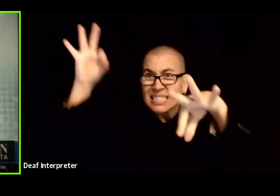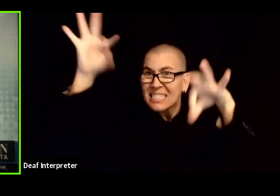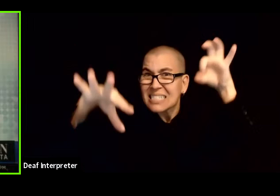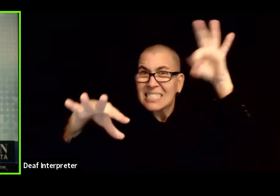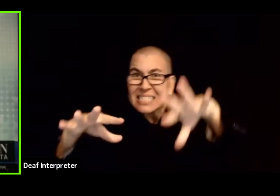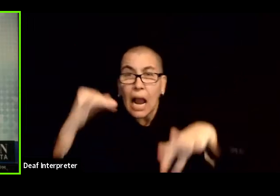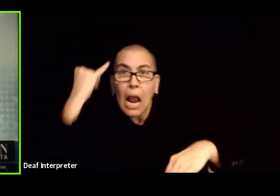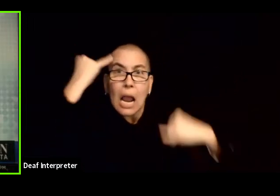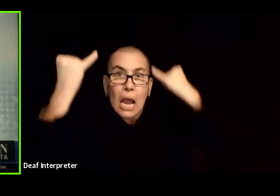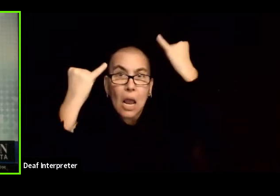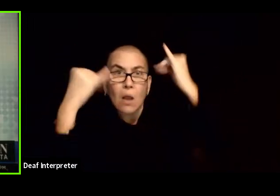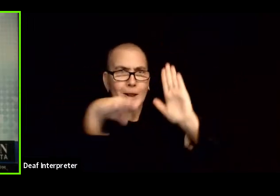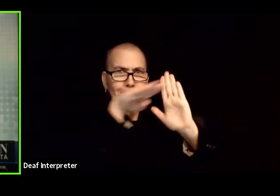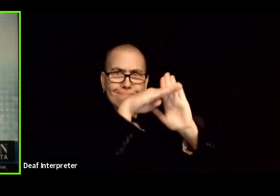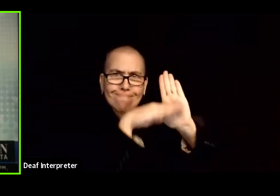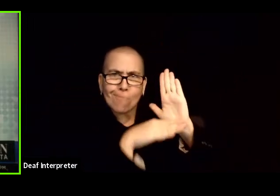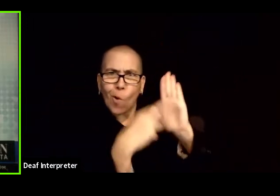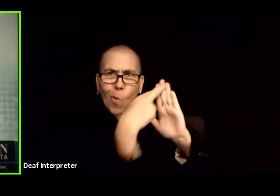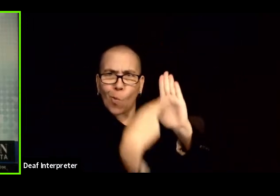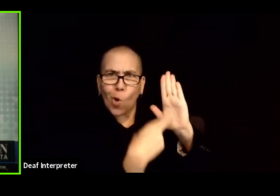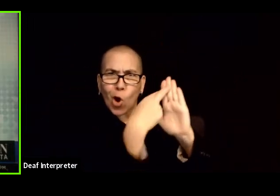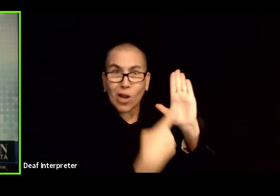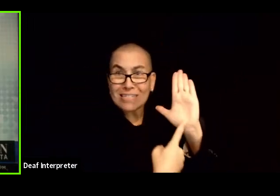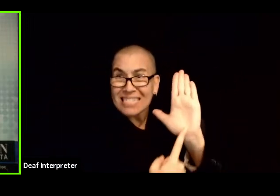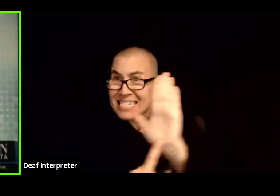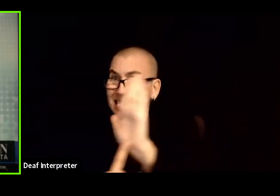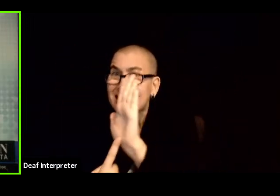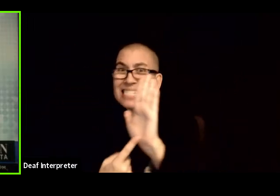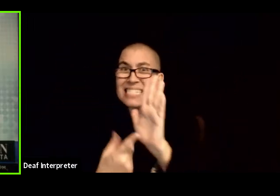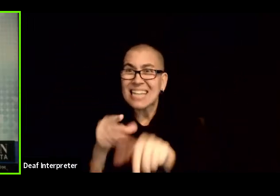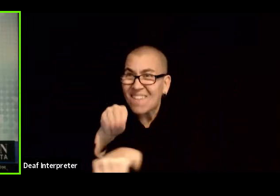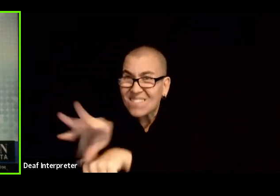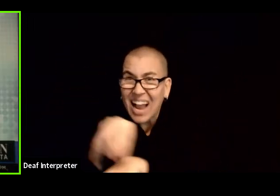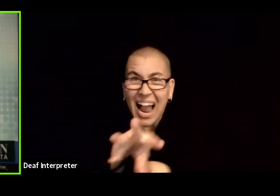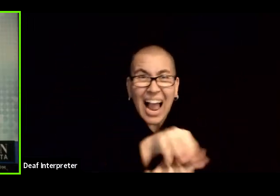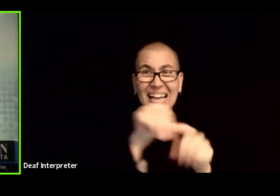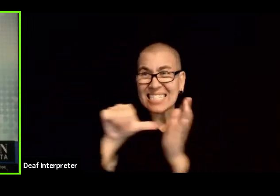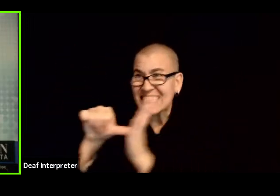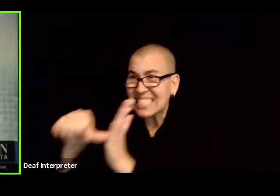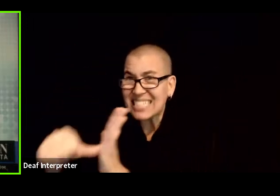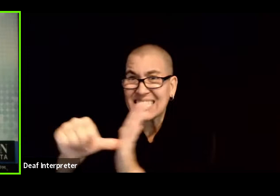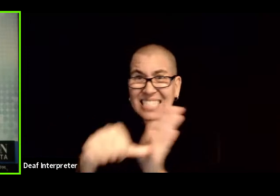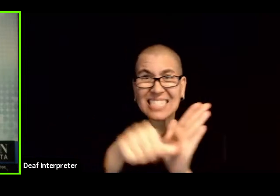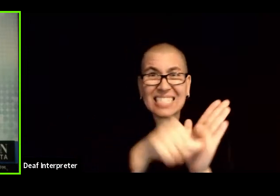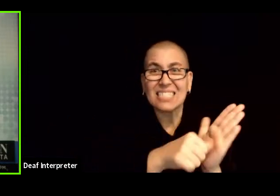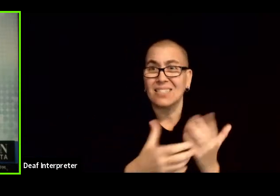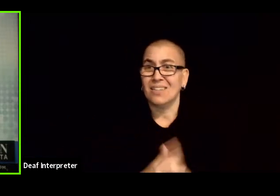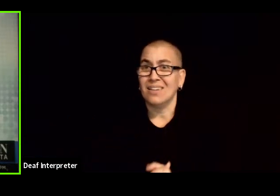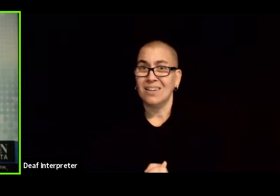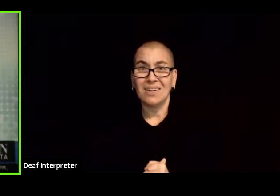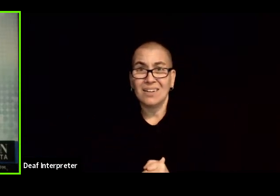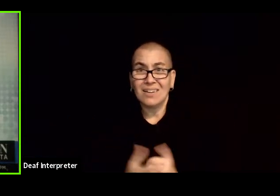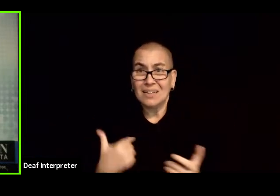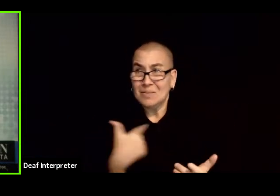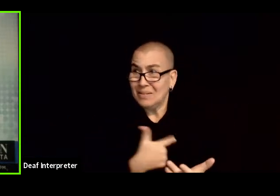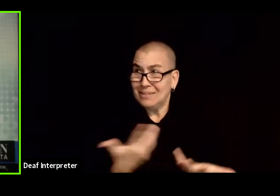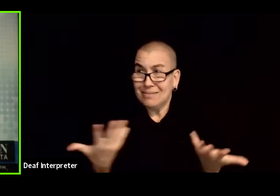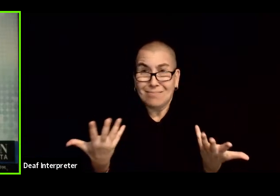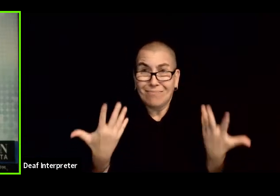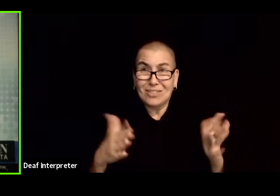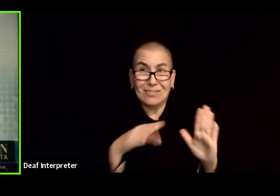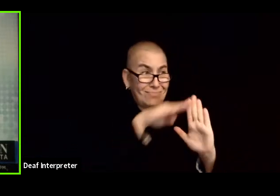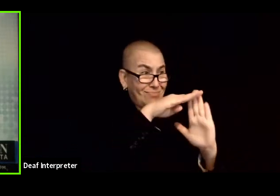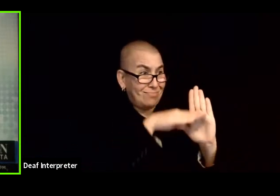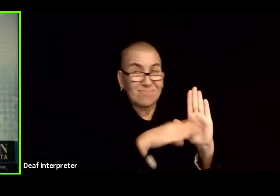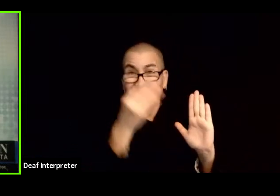just keep reinforcing the point that the mitigation measures that are in place right now are evidence-based, and if